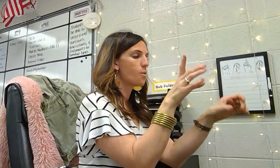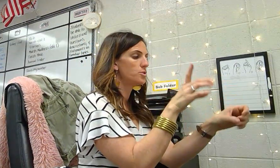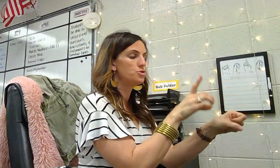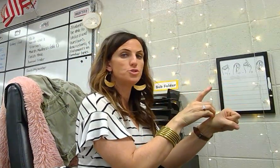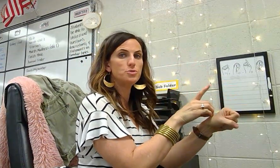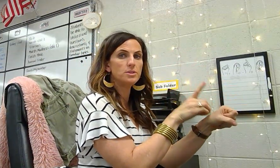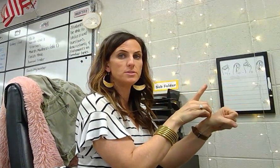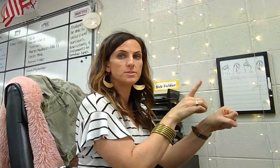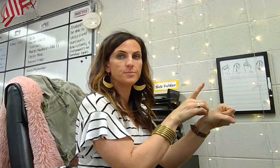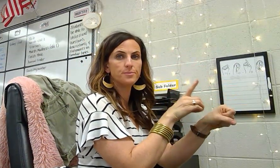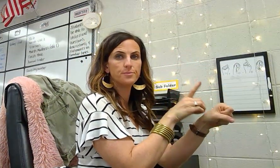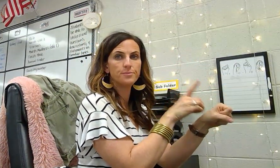or duties.